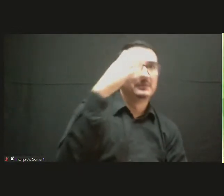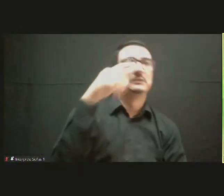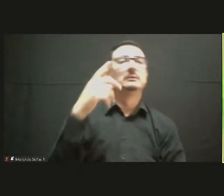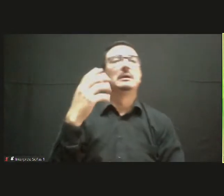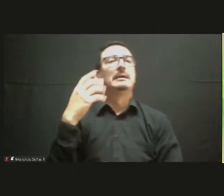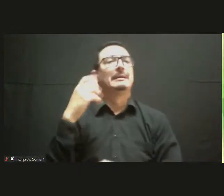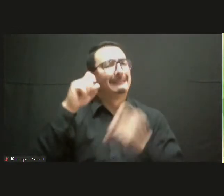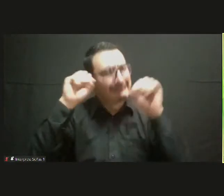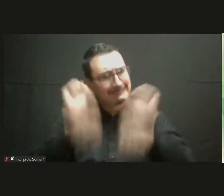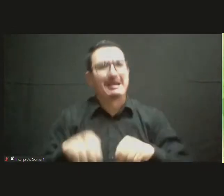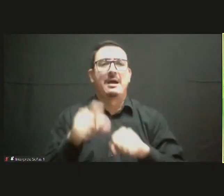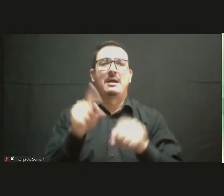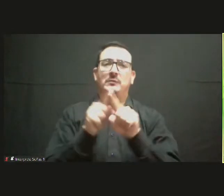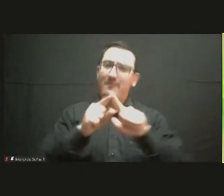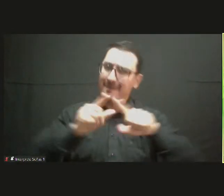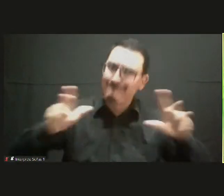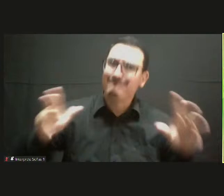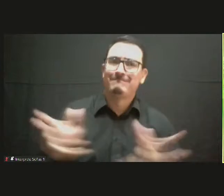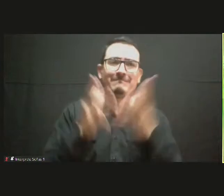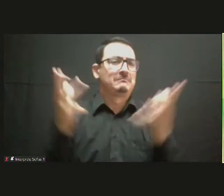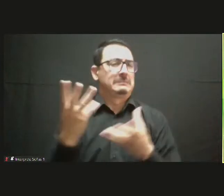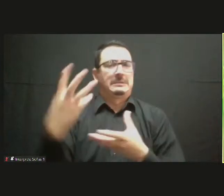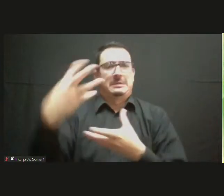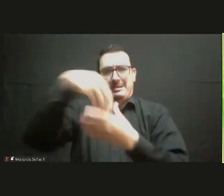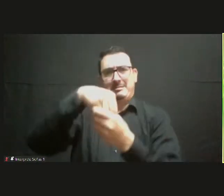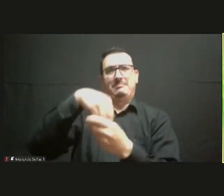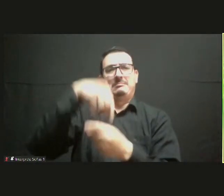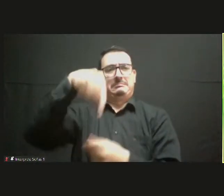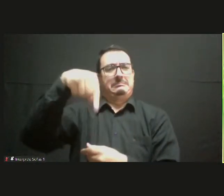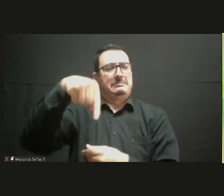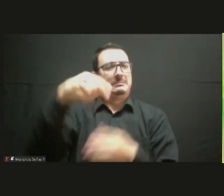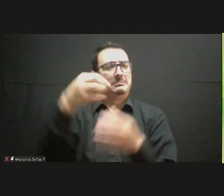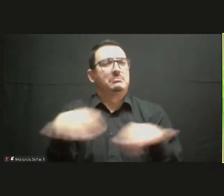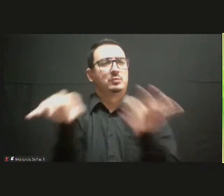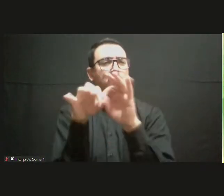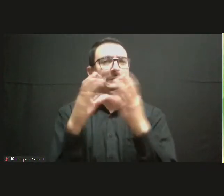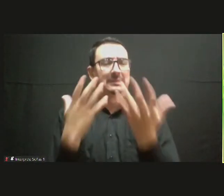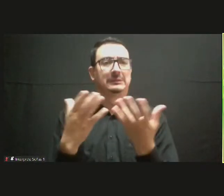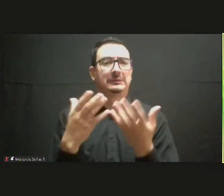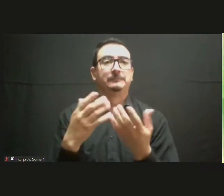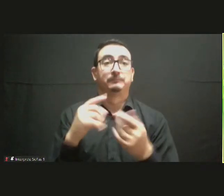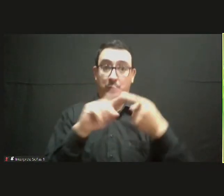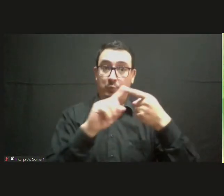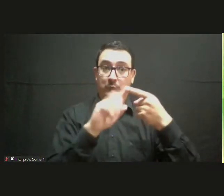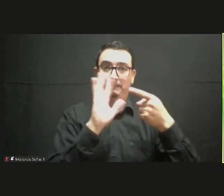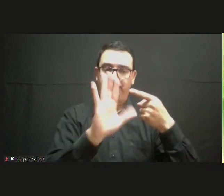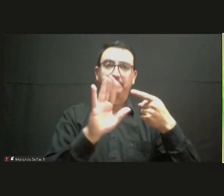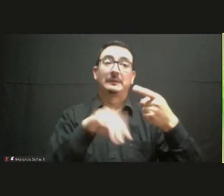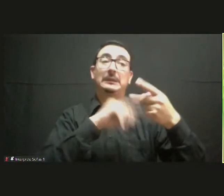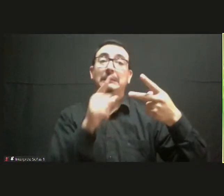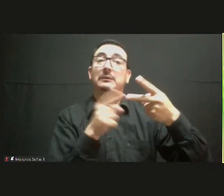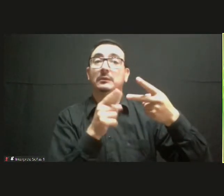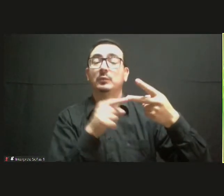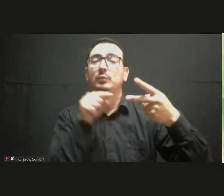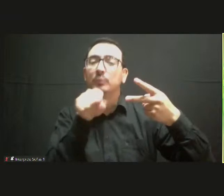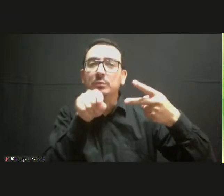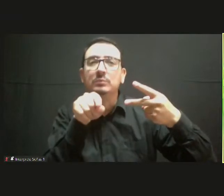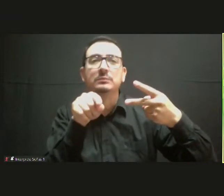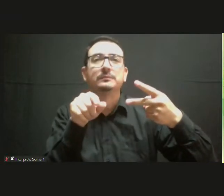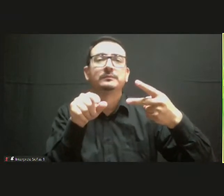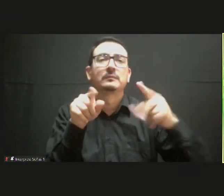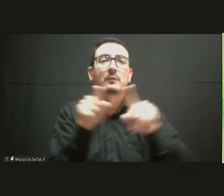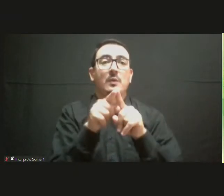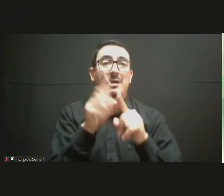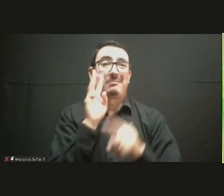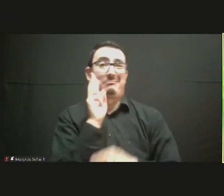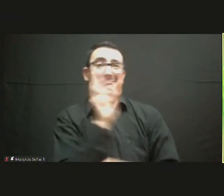The second tool that you can already take from our website is the Guidelines for Inclusive Recovery.